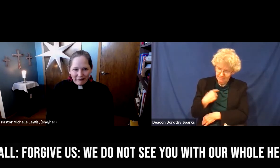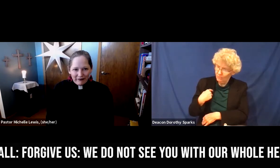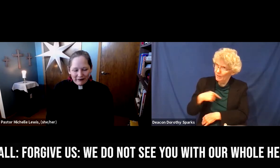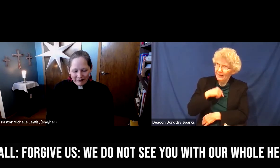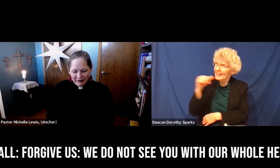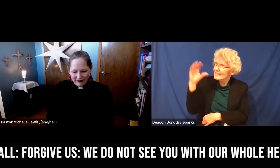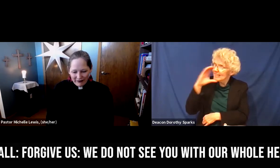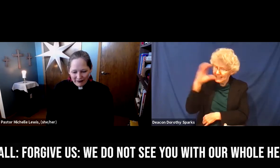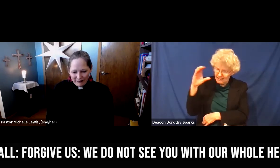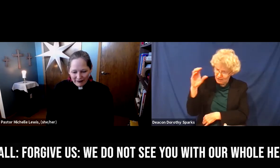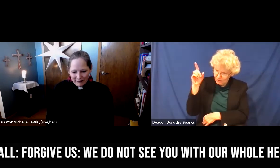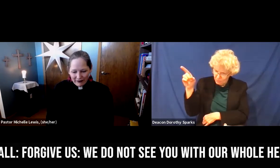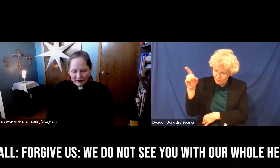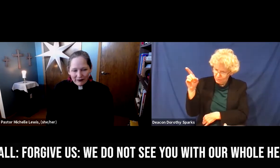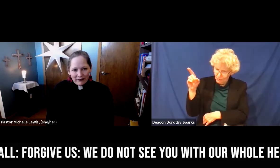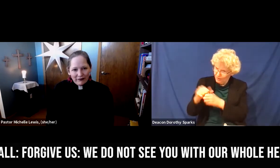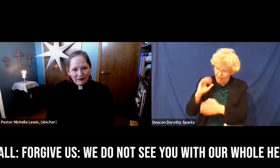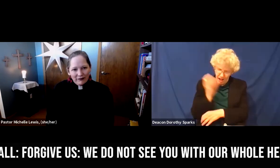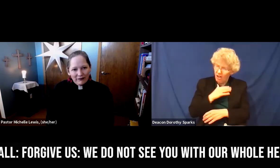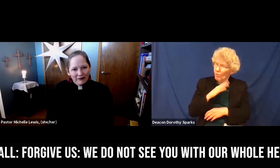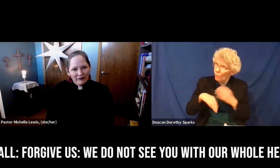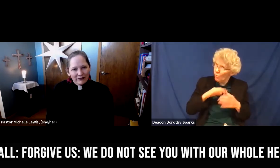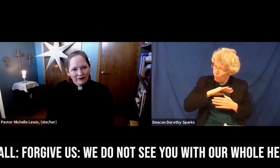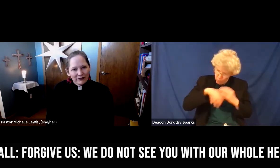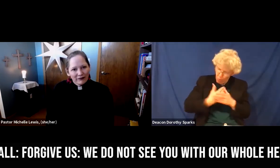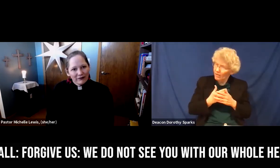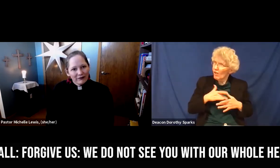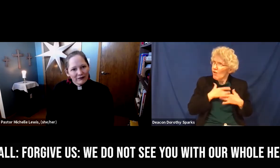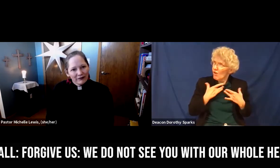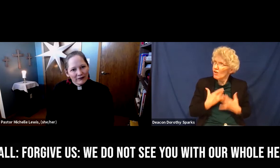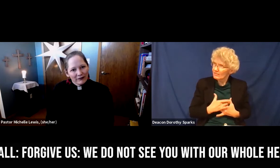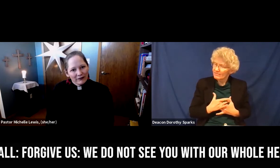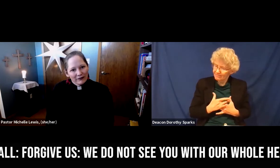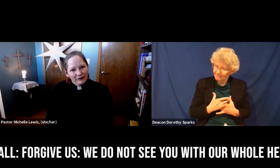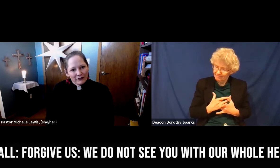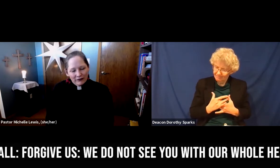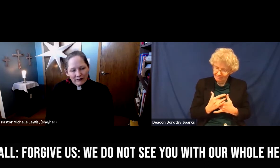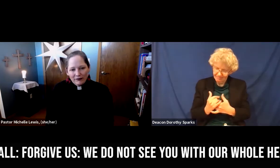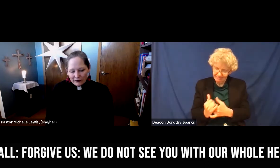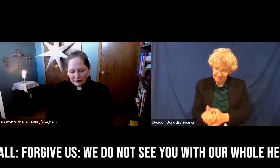Forgive us. We do not seek you with our whole hearts.